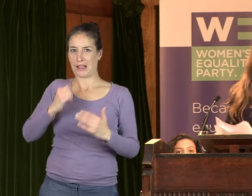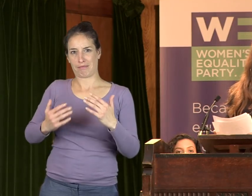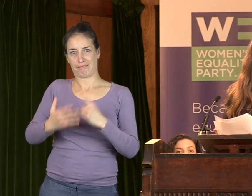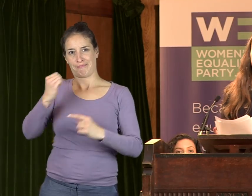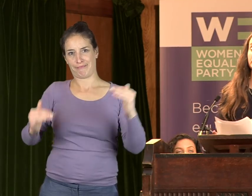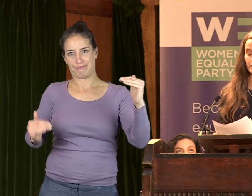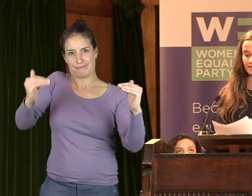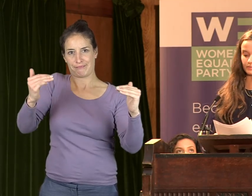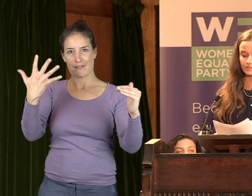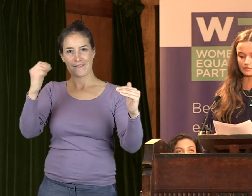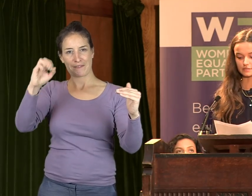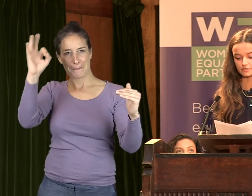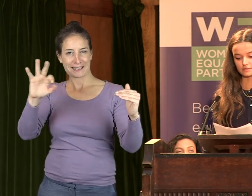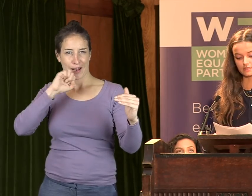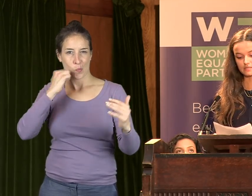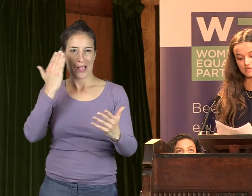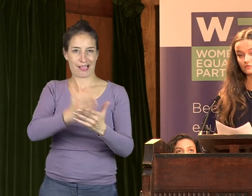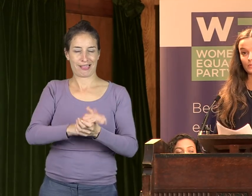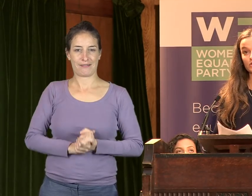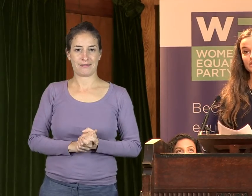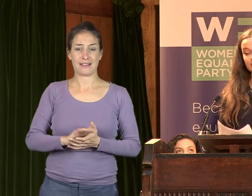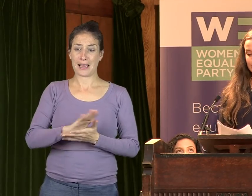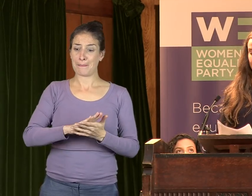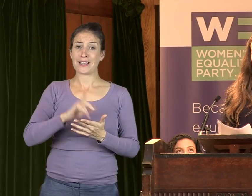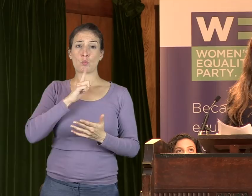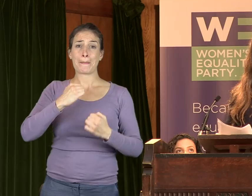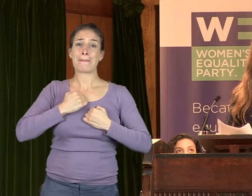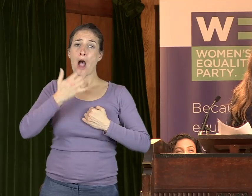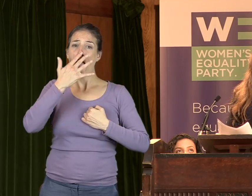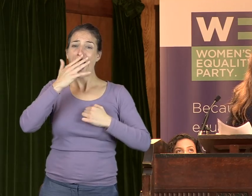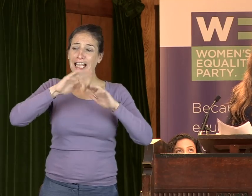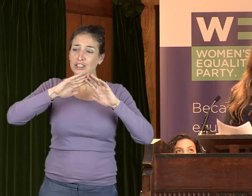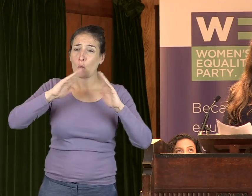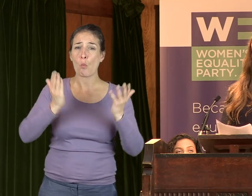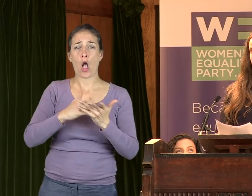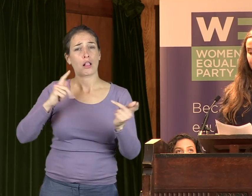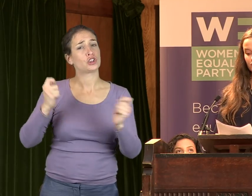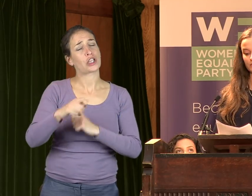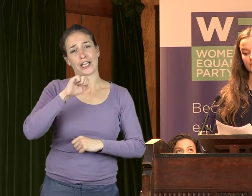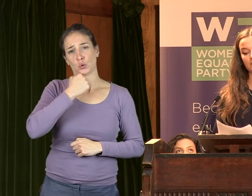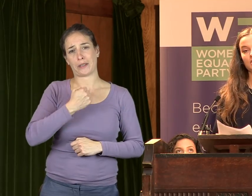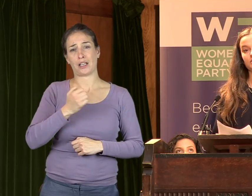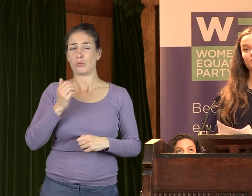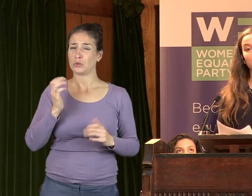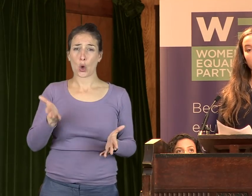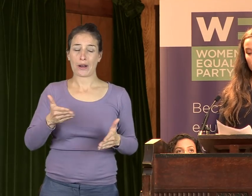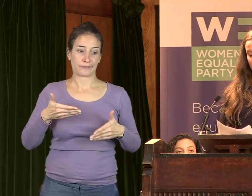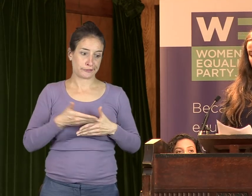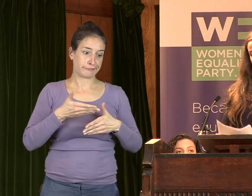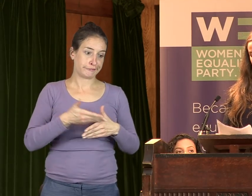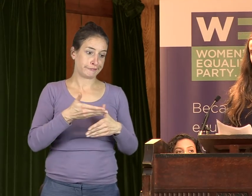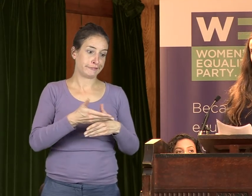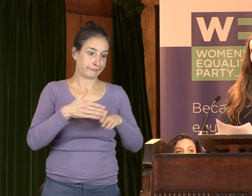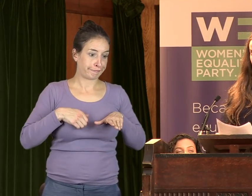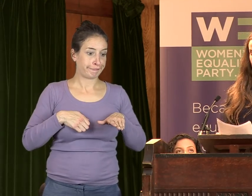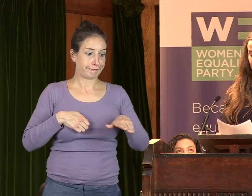This changes the world for women of my generation. Instead of apologetically getting on with jobs while men are promoted above them, young women will be